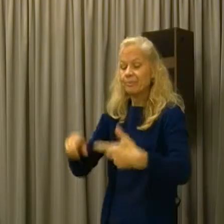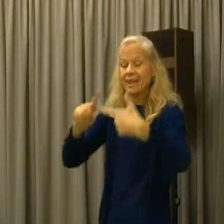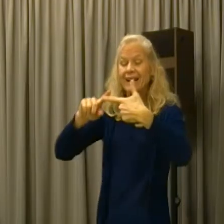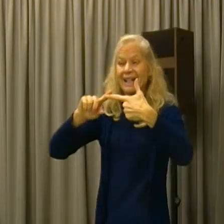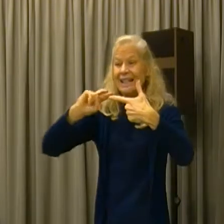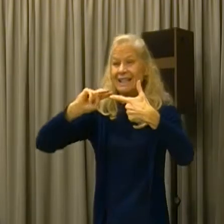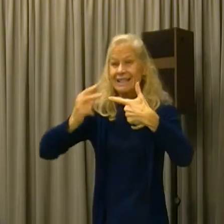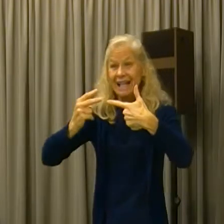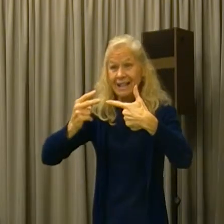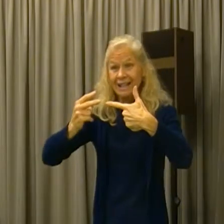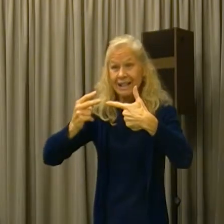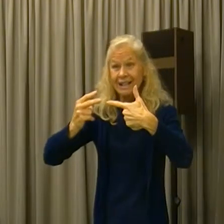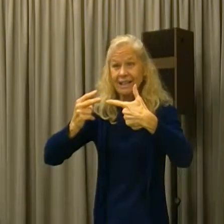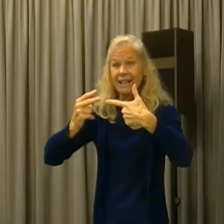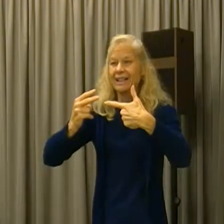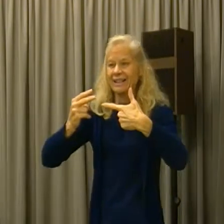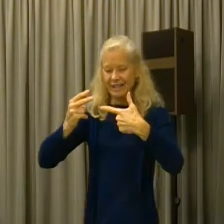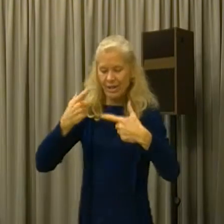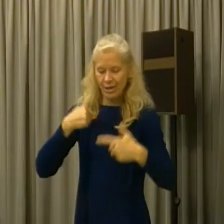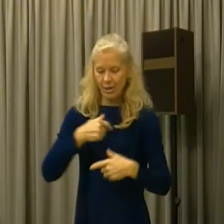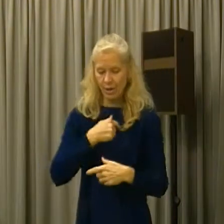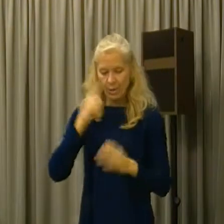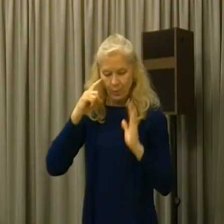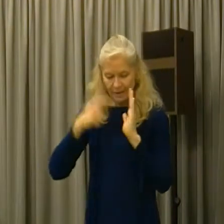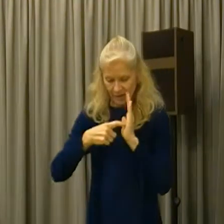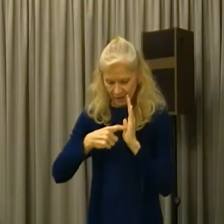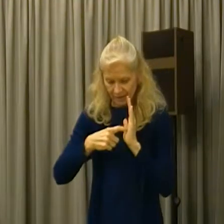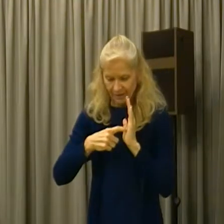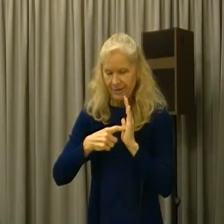collection. In 2 Corinthians 10,